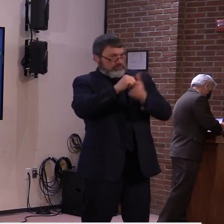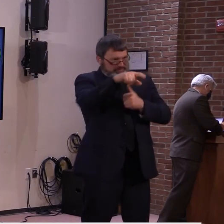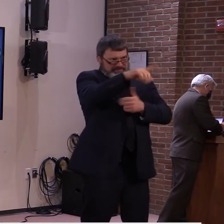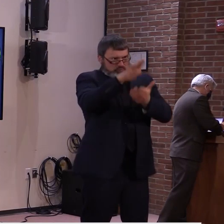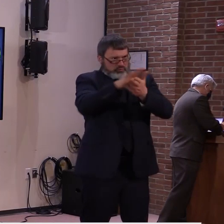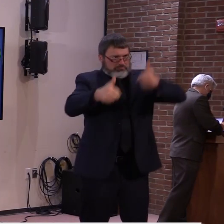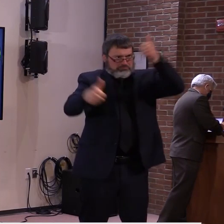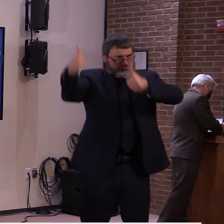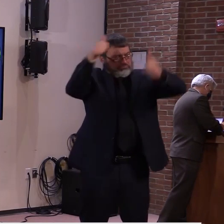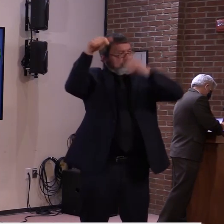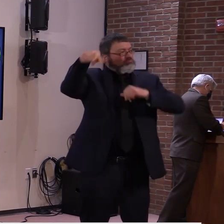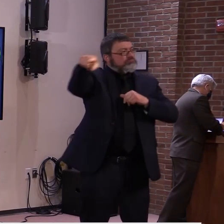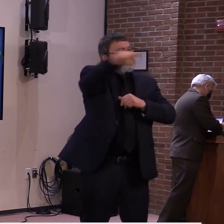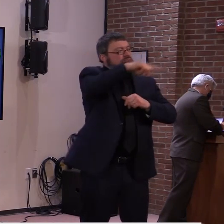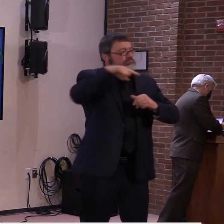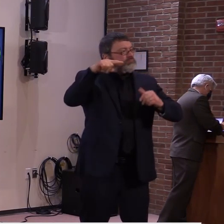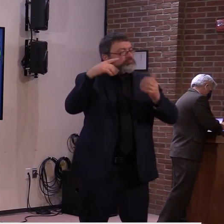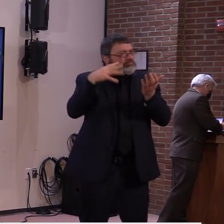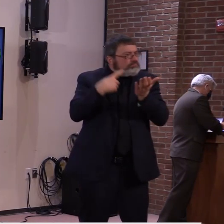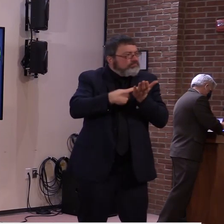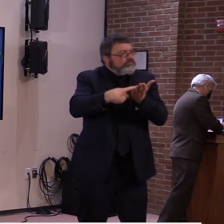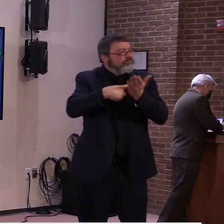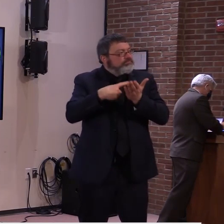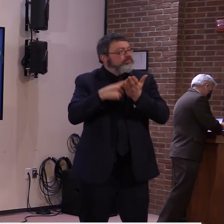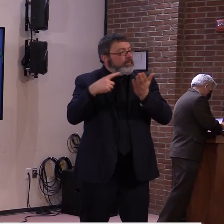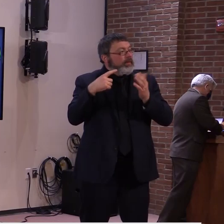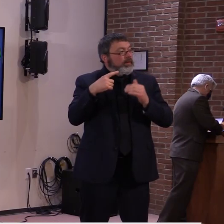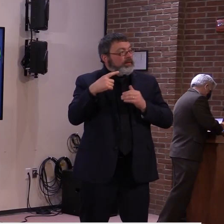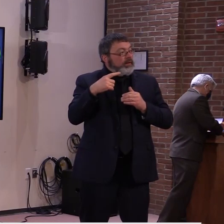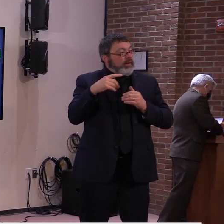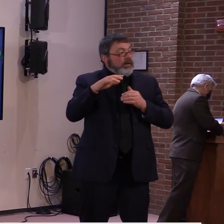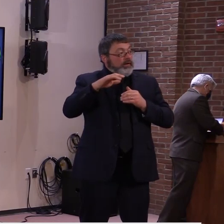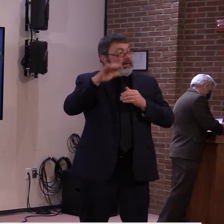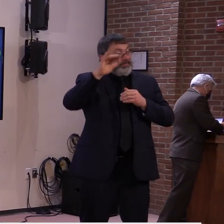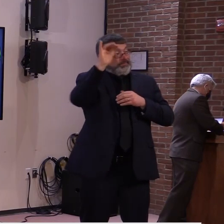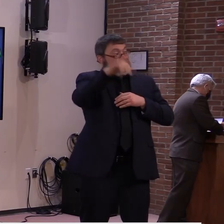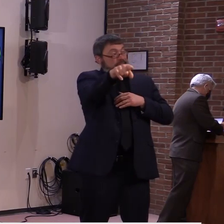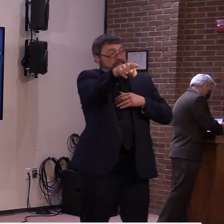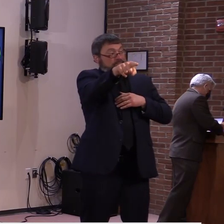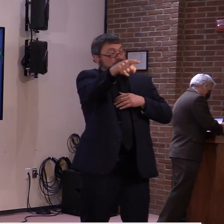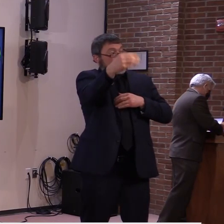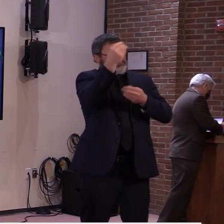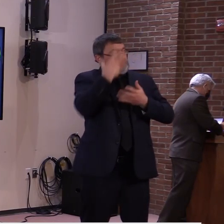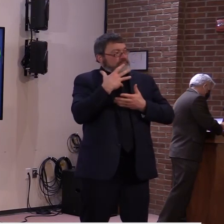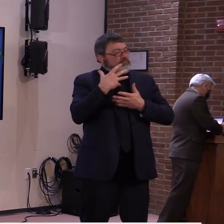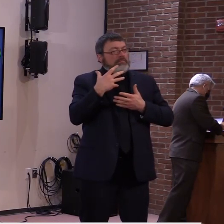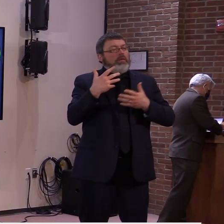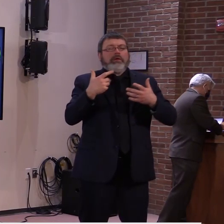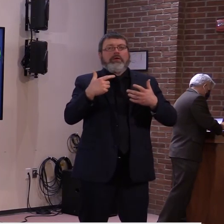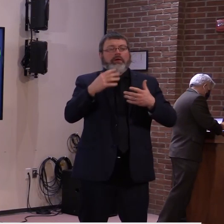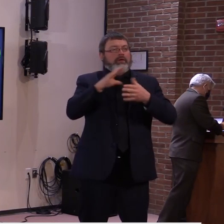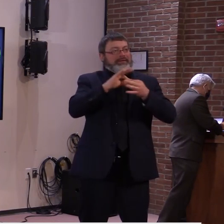for why the rate is not higher. Some staff did not feel that they need to be tested. Others were concerned about the privacy